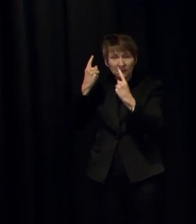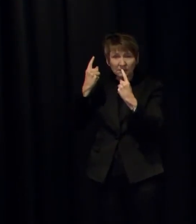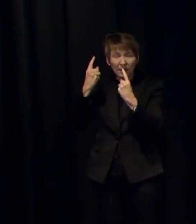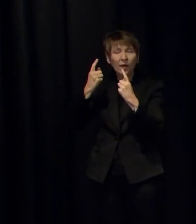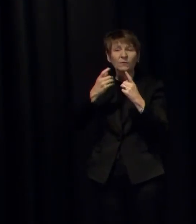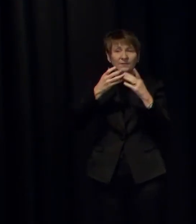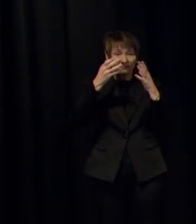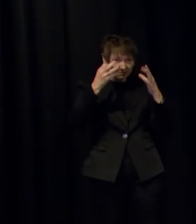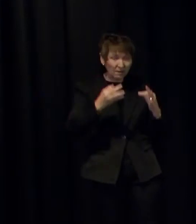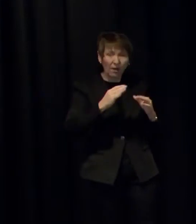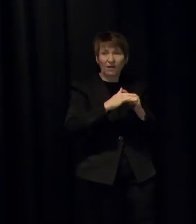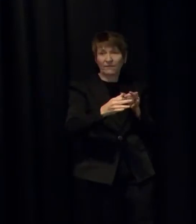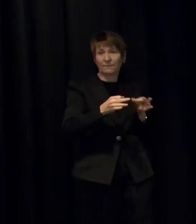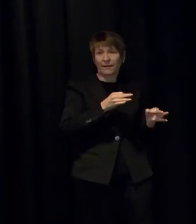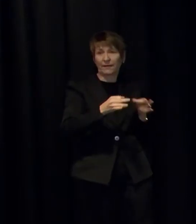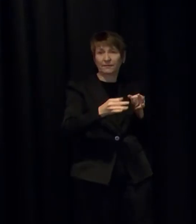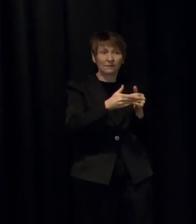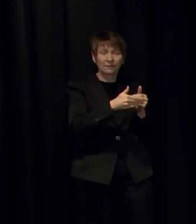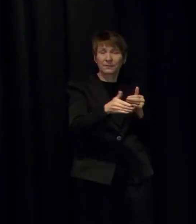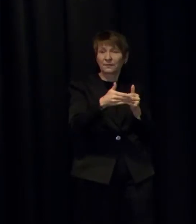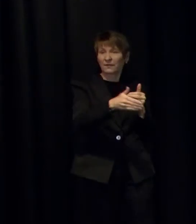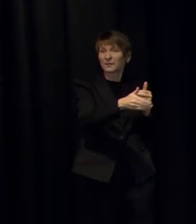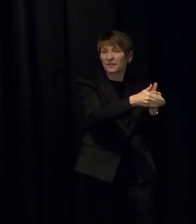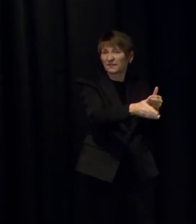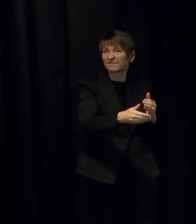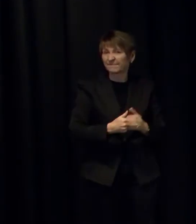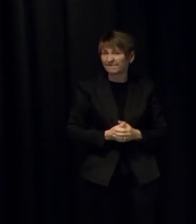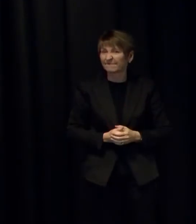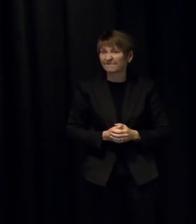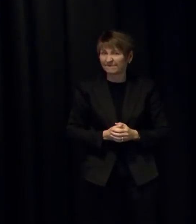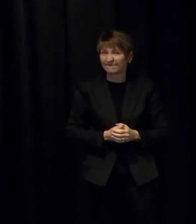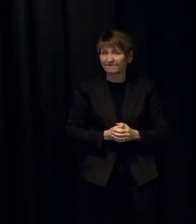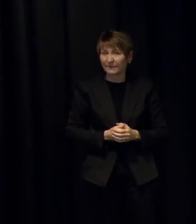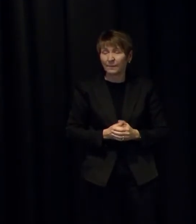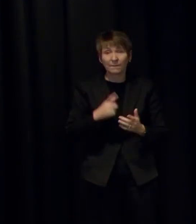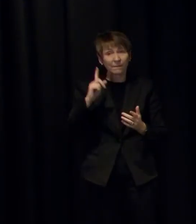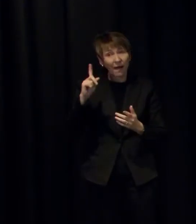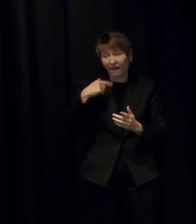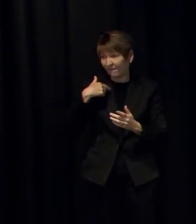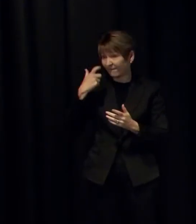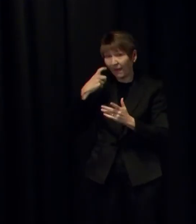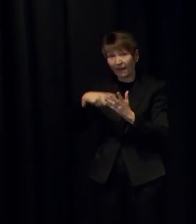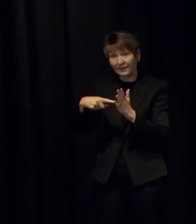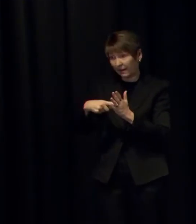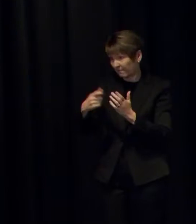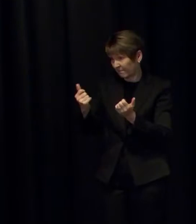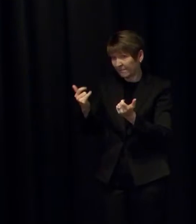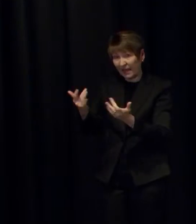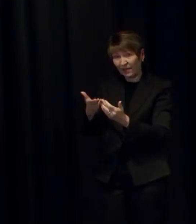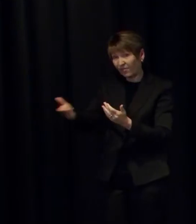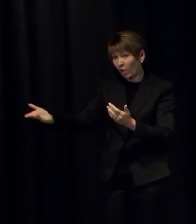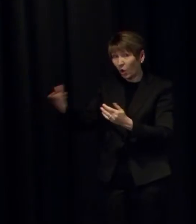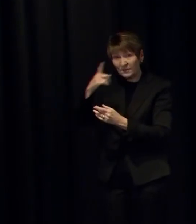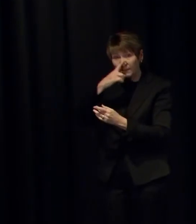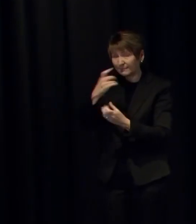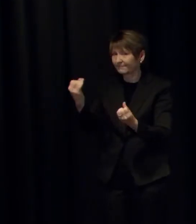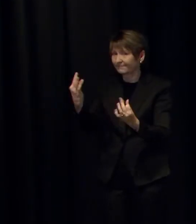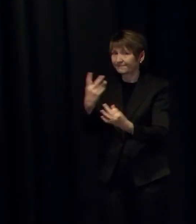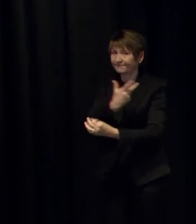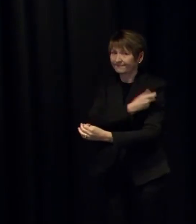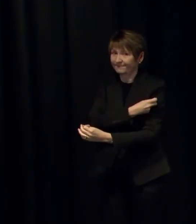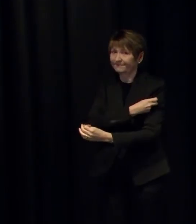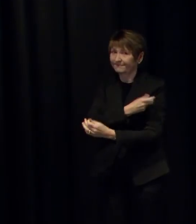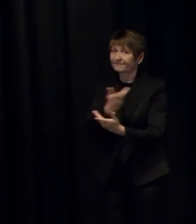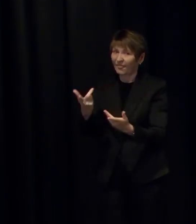that's a vaccine effect, and we've just got a better understanding of exactly how good that is, and I think that's encouraging. I'll tell you the numbers of that.